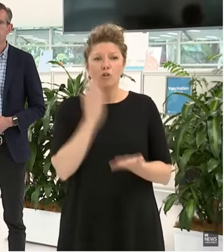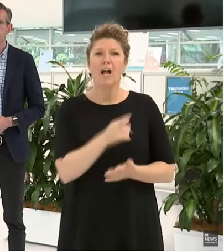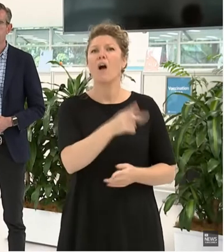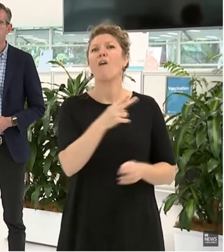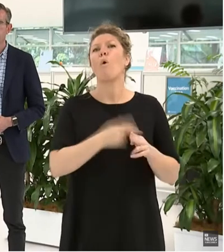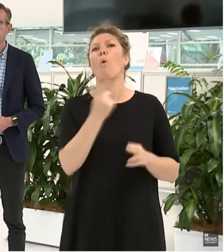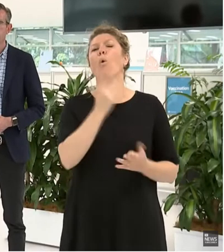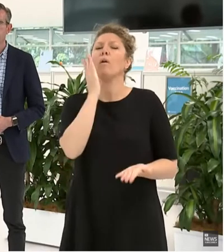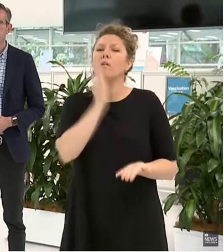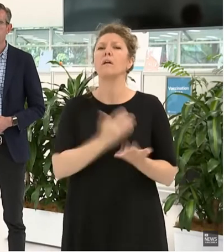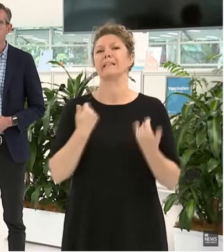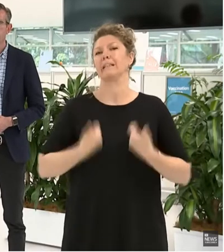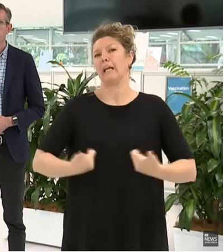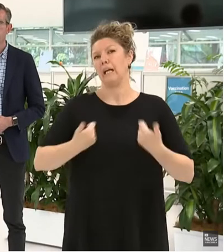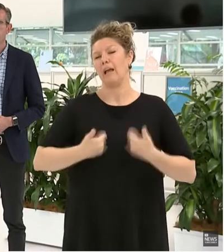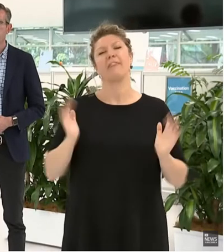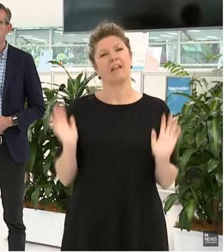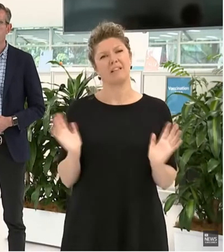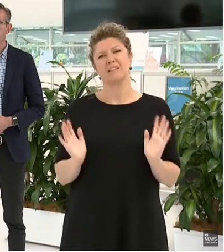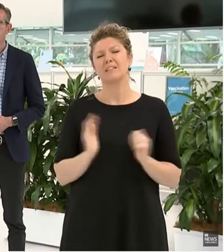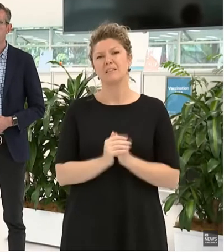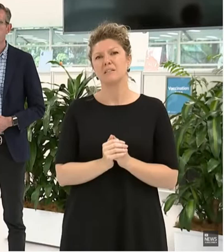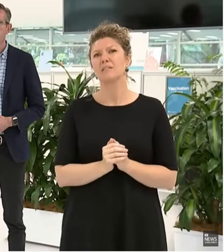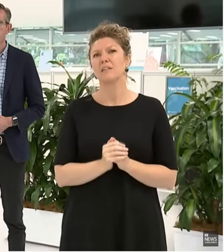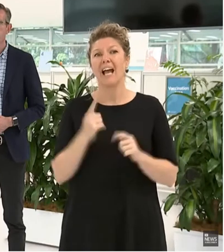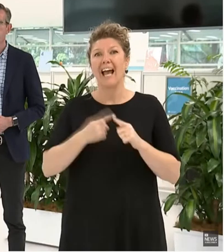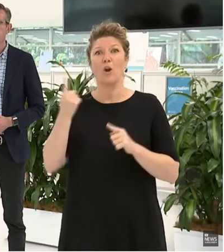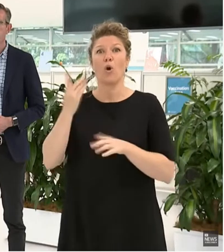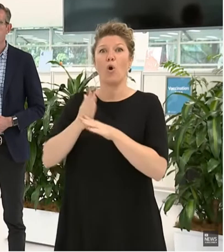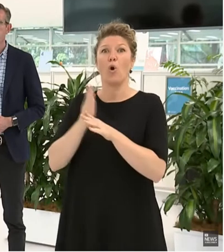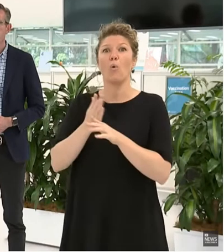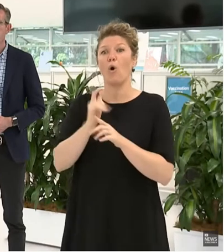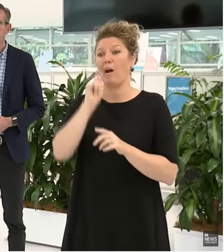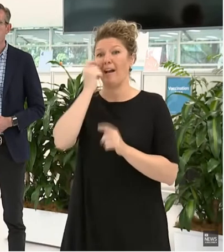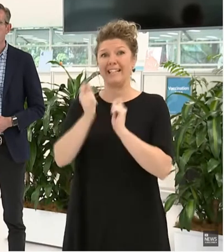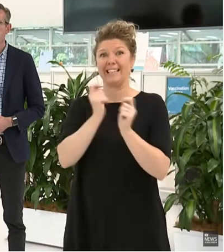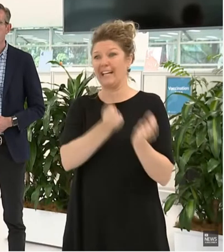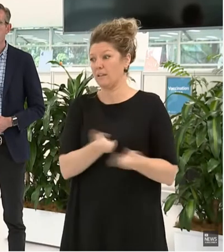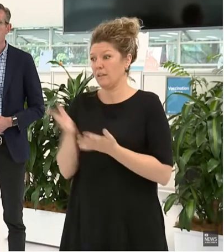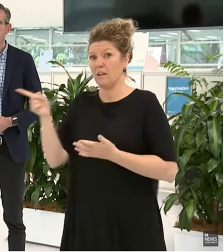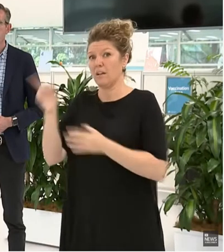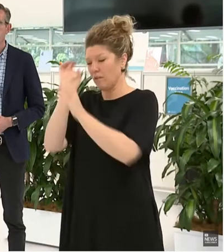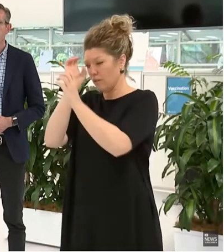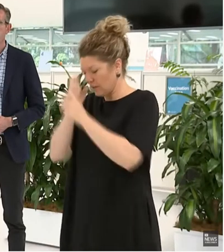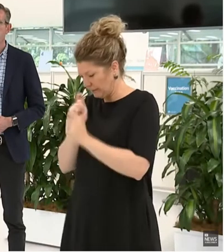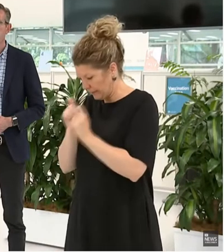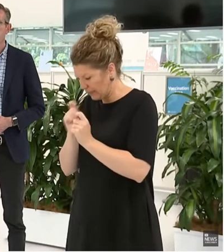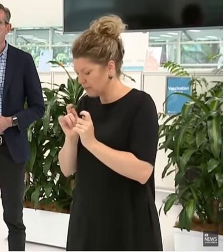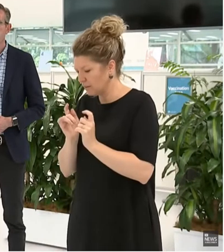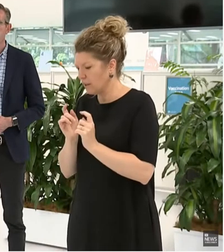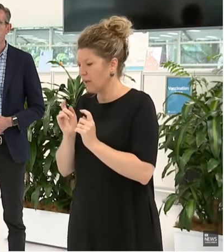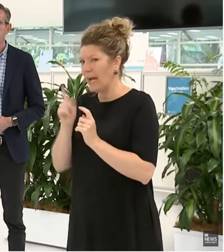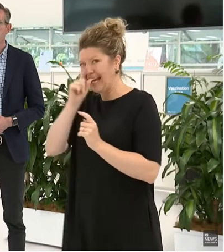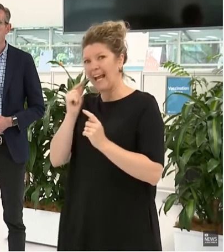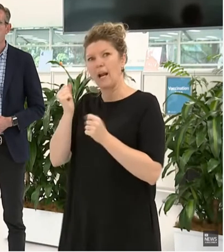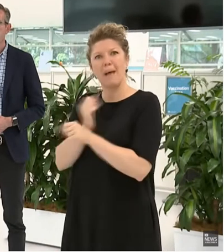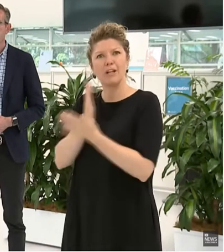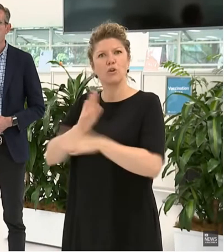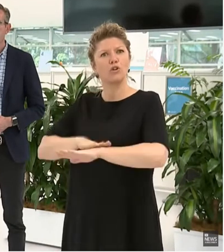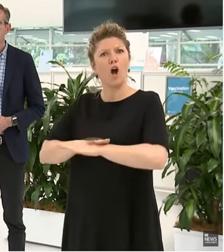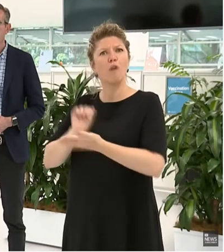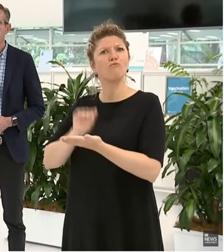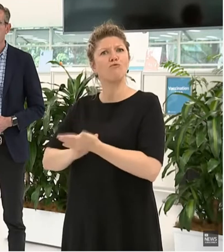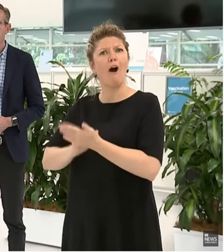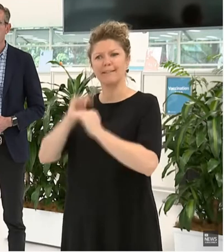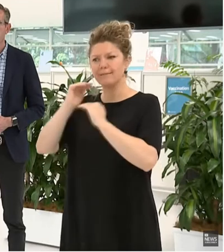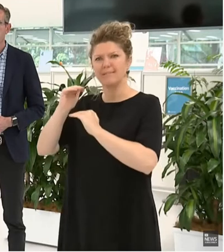really need to be in hospital. And of course it'll also take the heat off the pathology capacity, allowing again pathology to be used for what